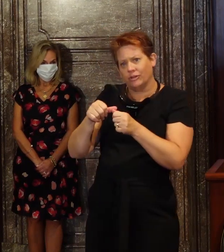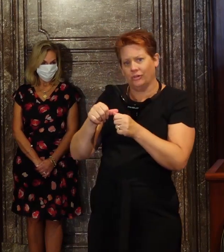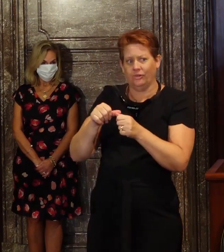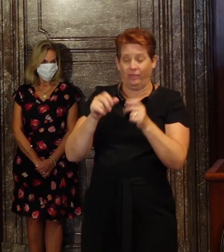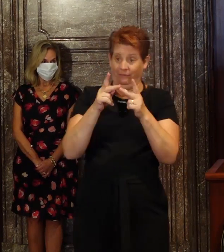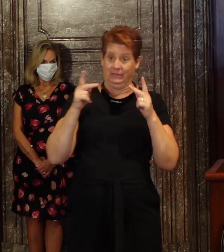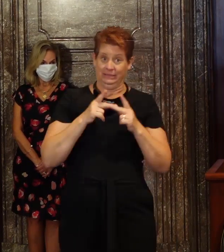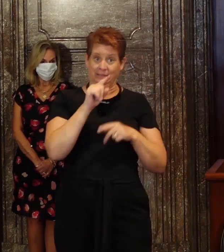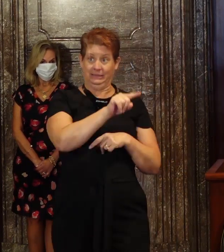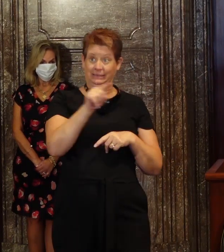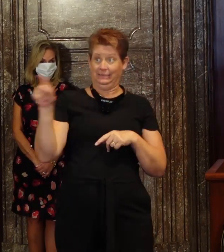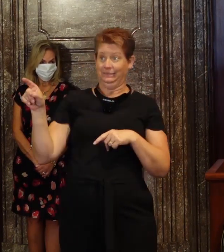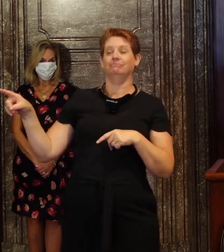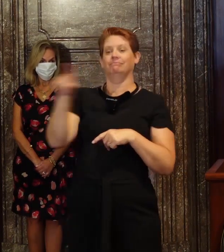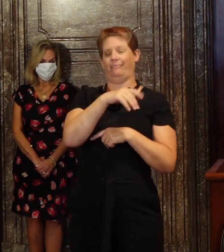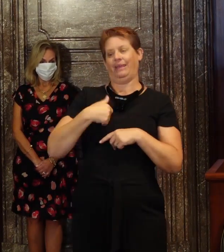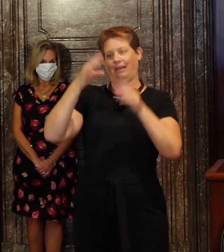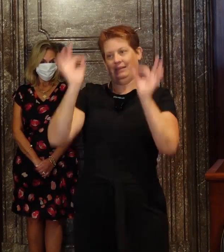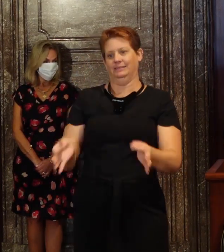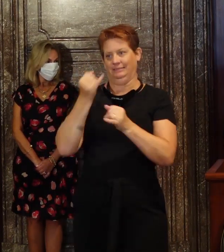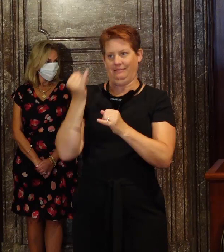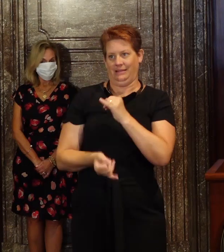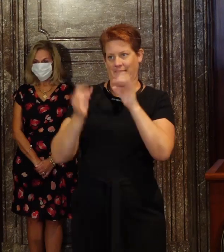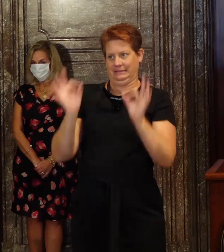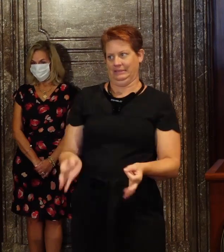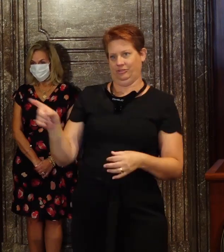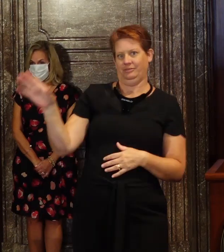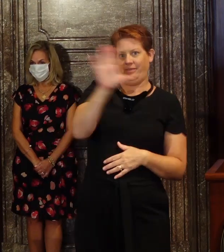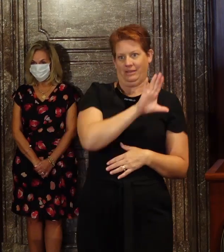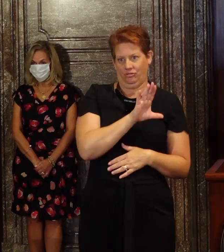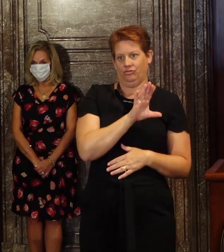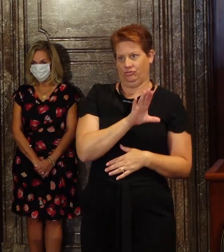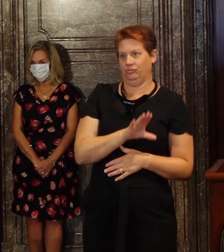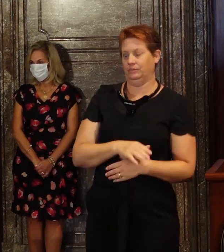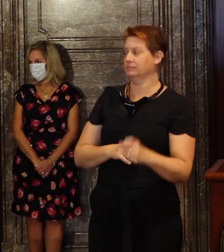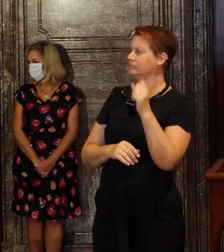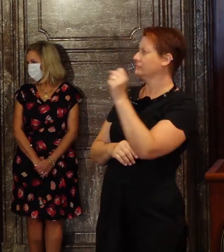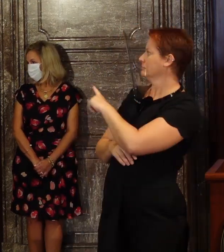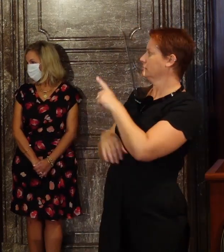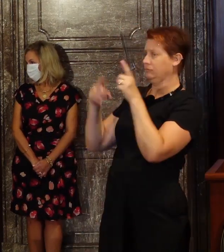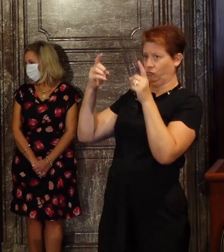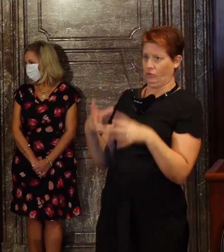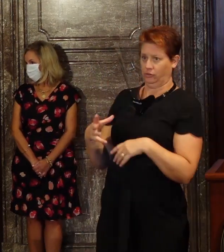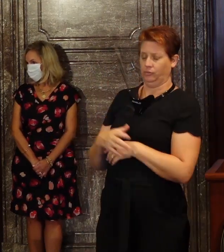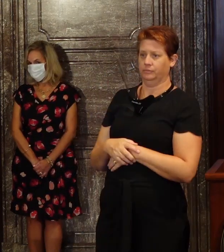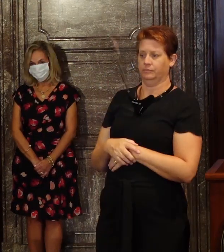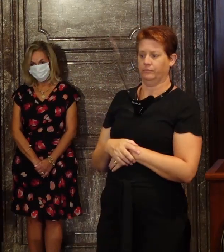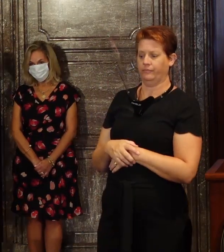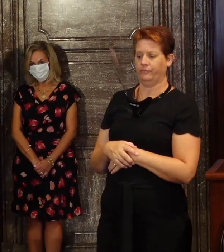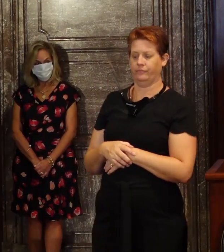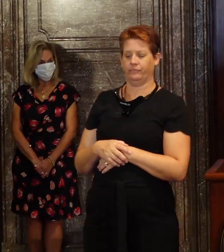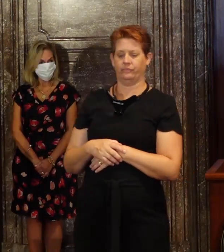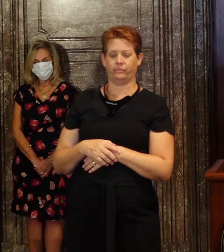facilities themselves have the ultimate control over when this happens. Question for the director. In the guidelines, it talks